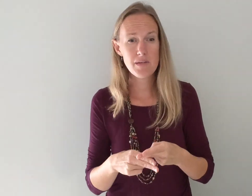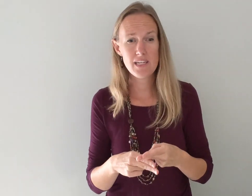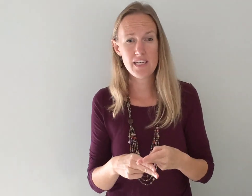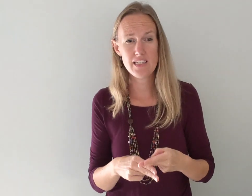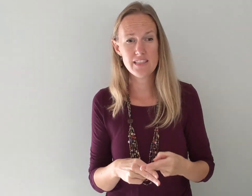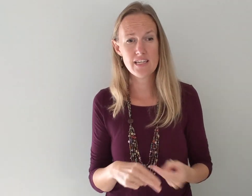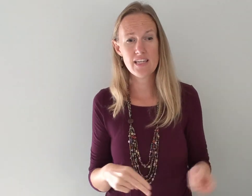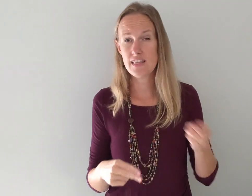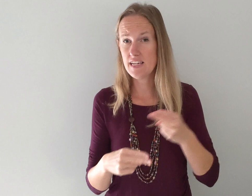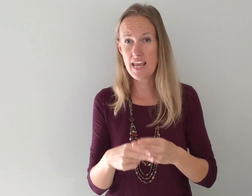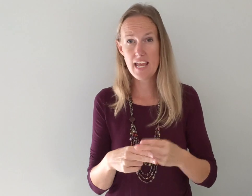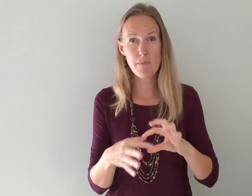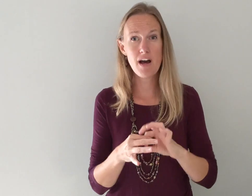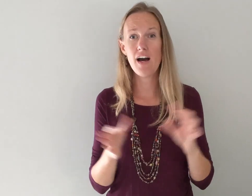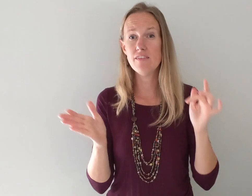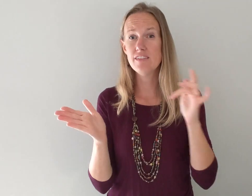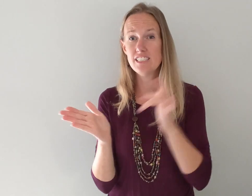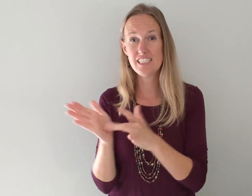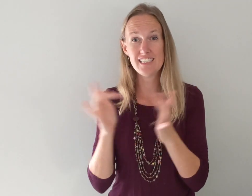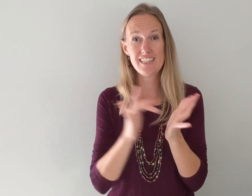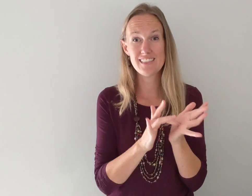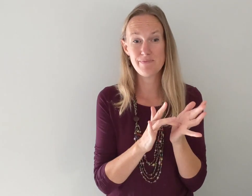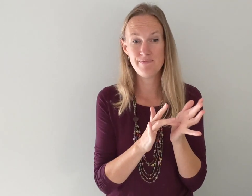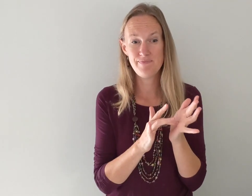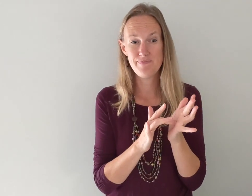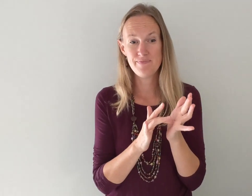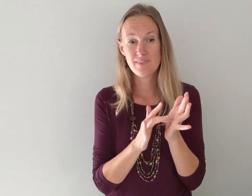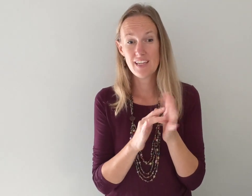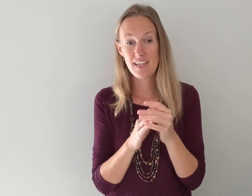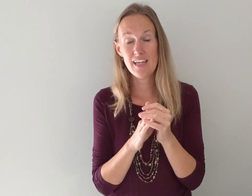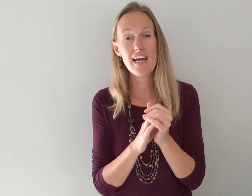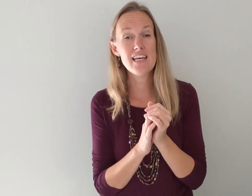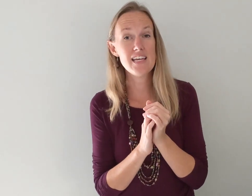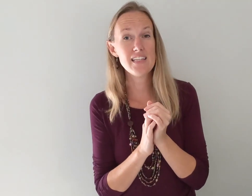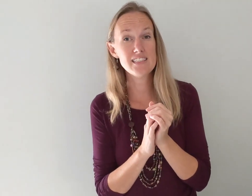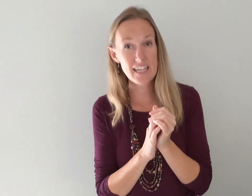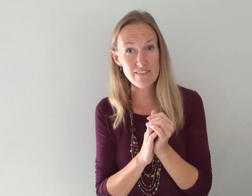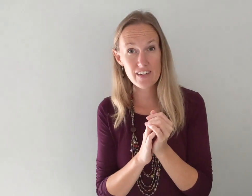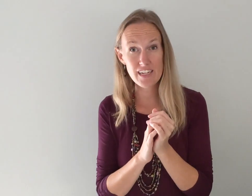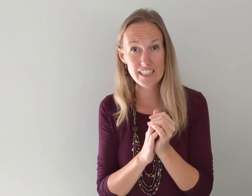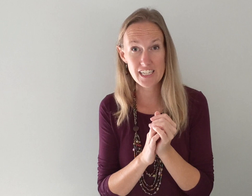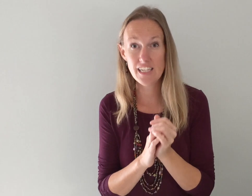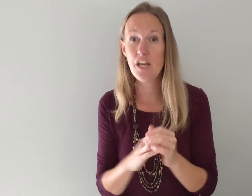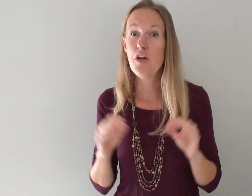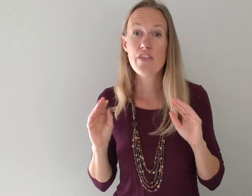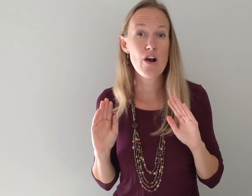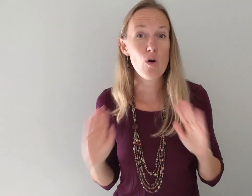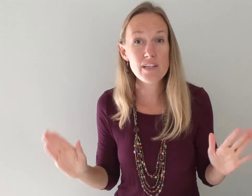it is. The name of Jesus. Okay, and then the second variation, the only thing